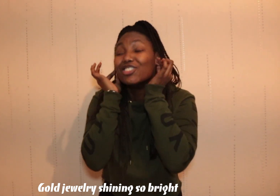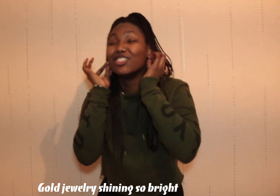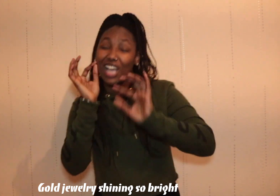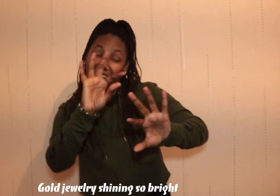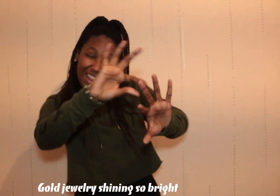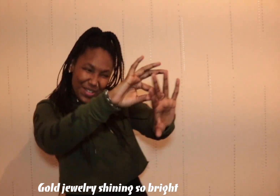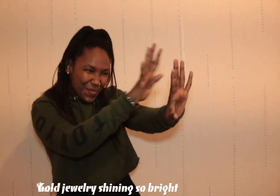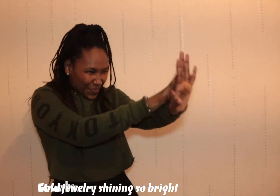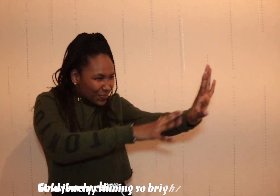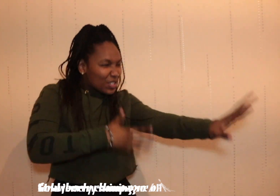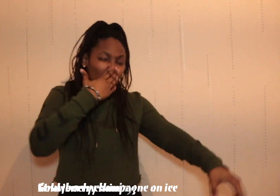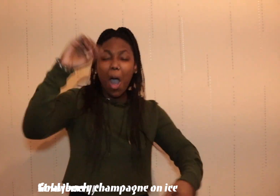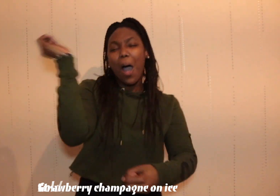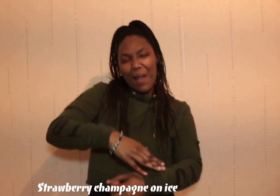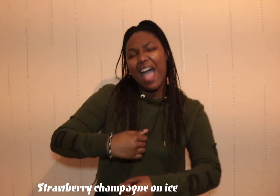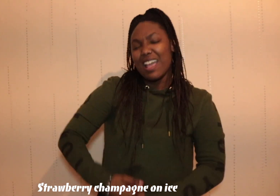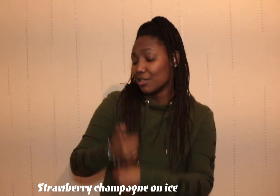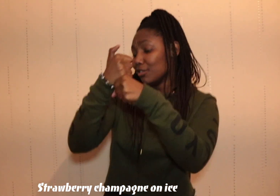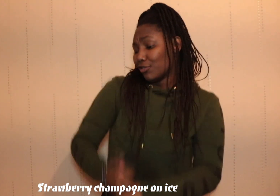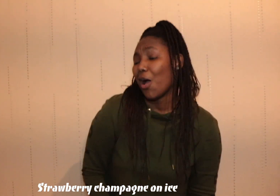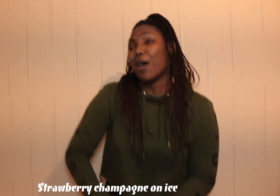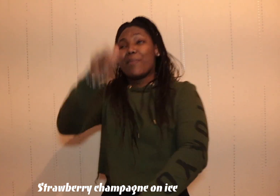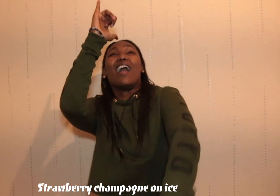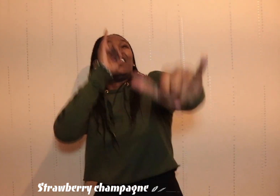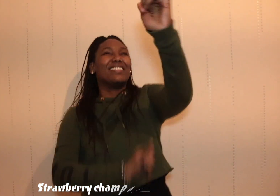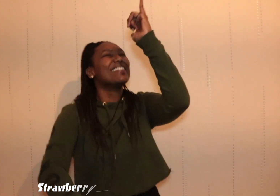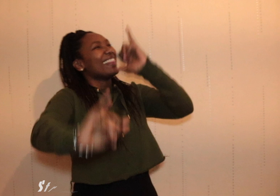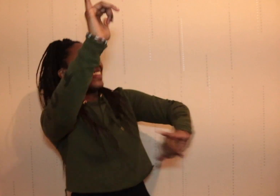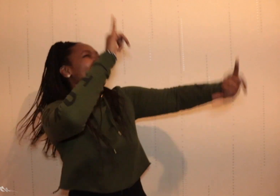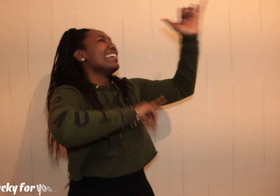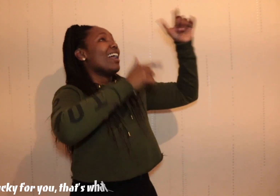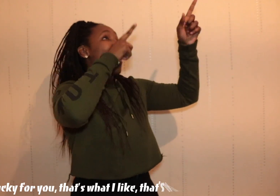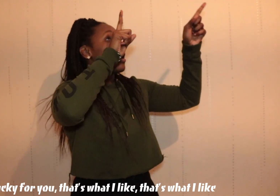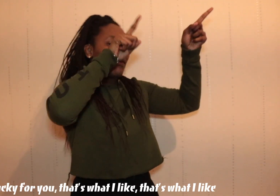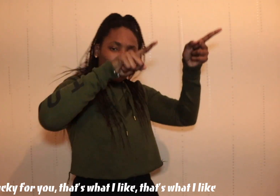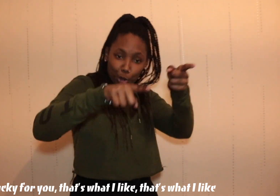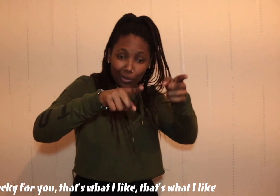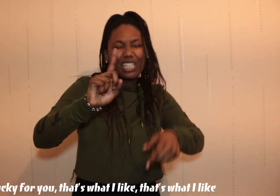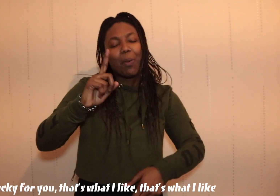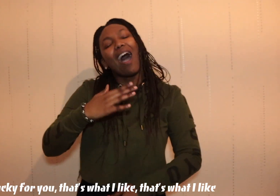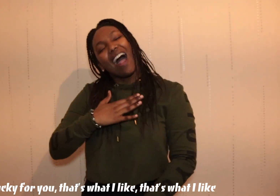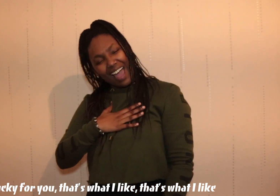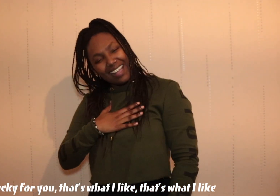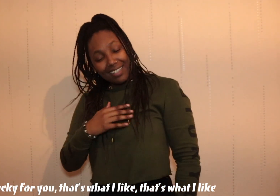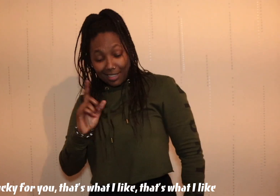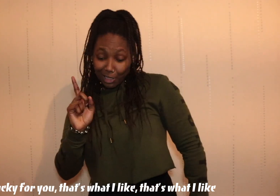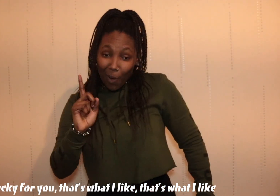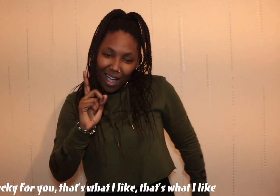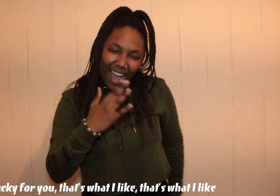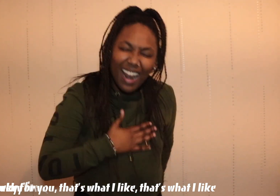so bright Strawberry champagne on us Lucky for you, that's what I like That's what I